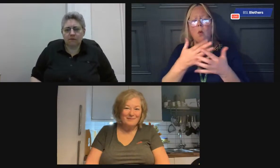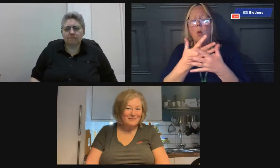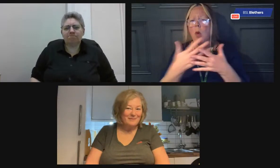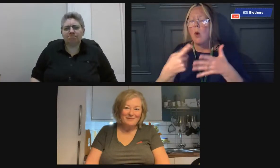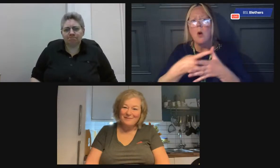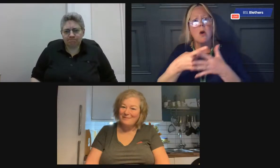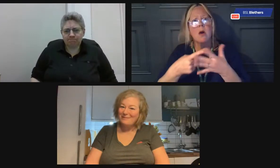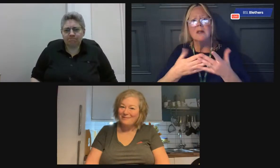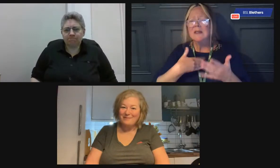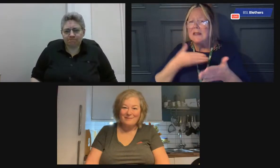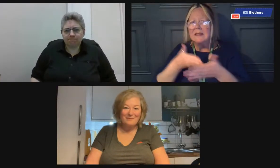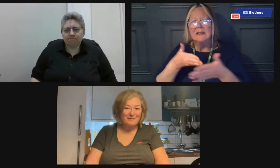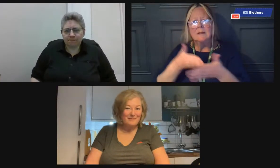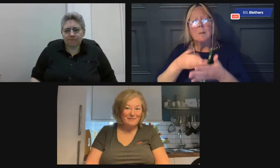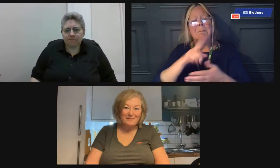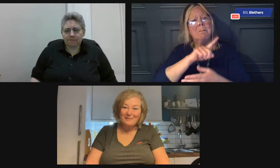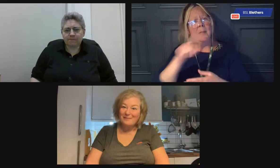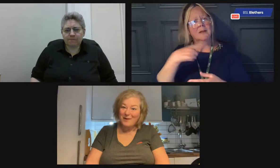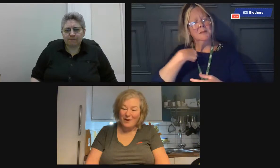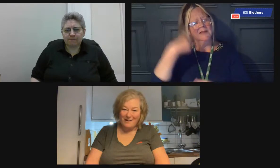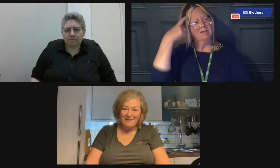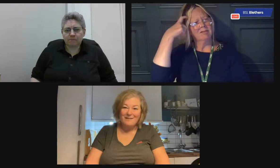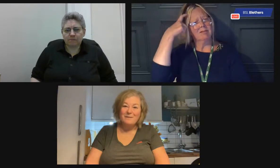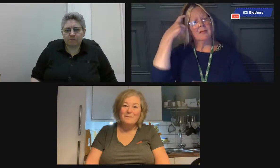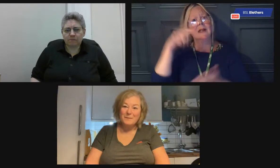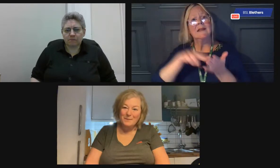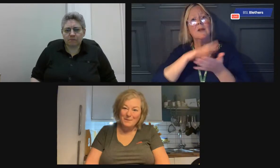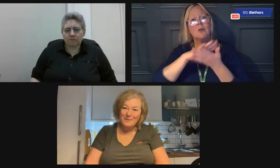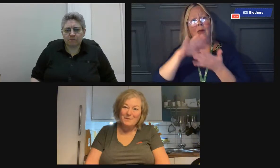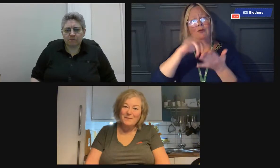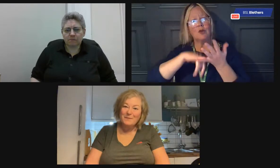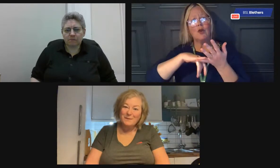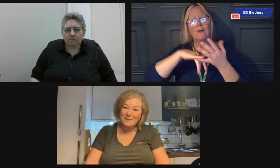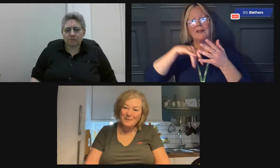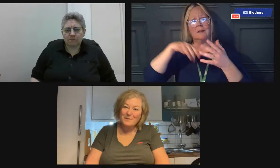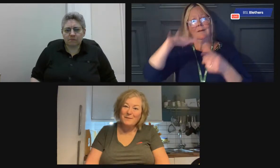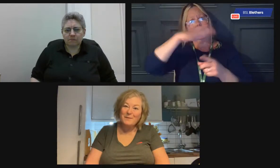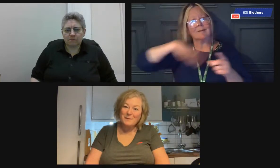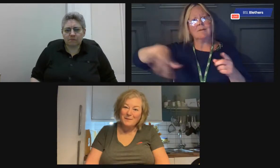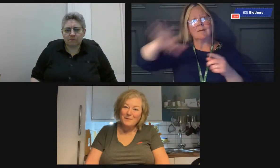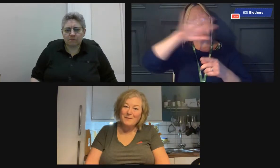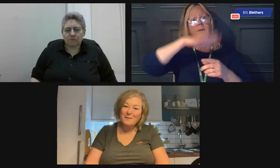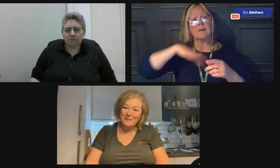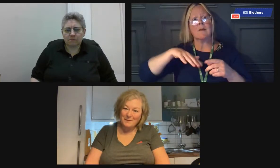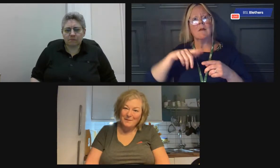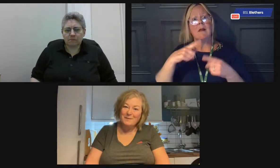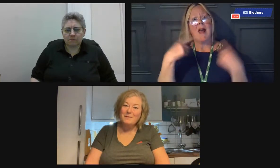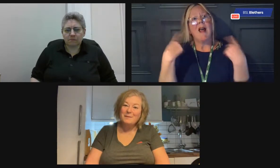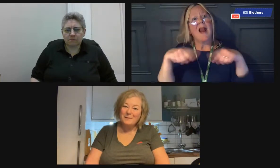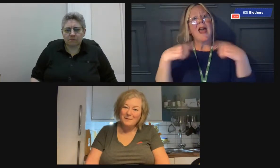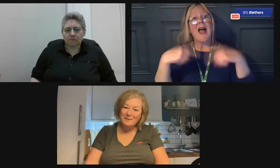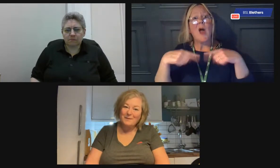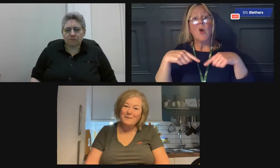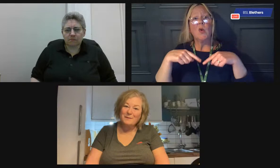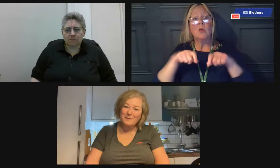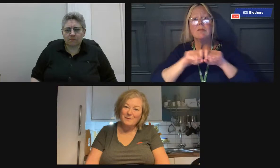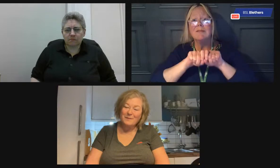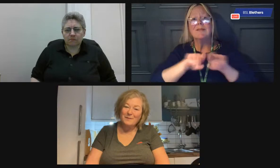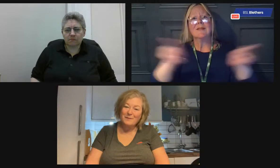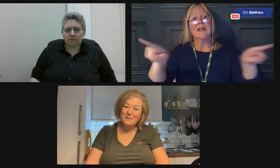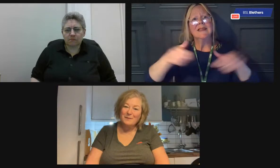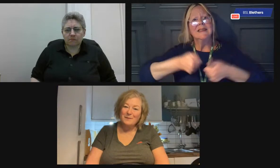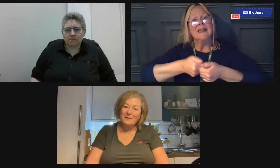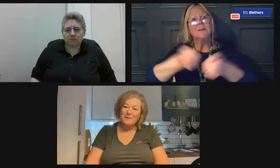and things is very difficult for a lot of people. There are so many barriers. And the National Health Service, where we